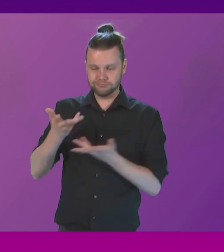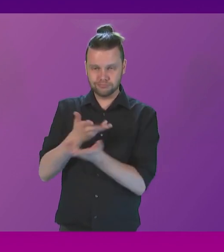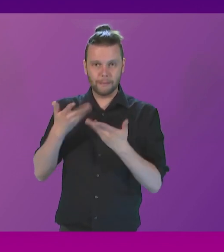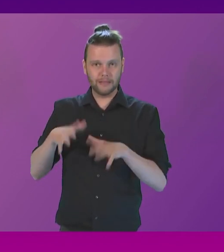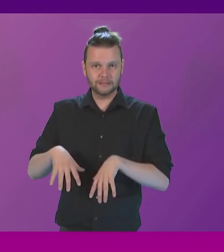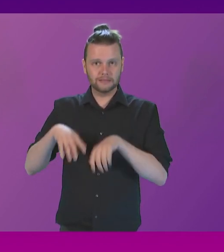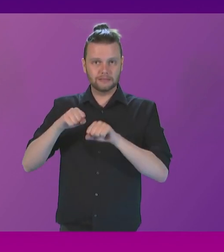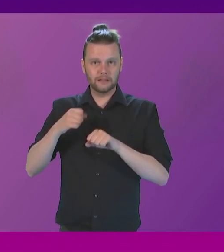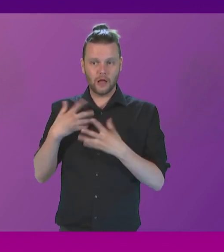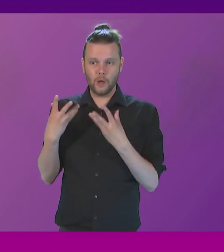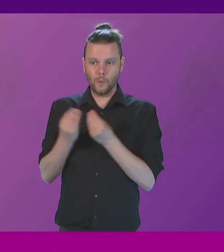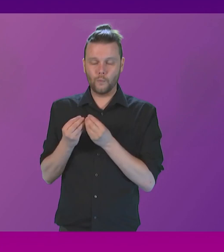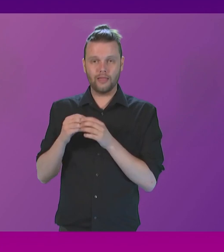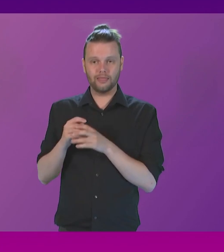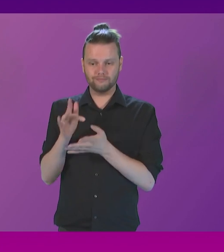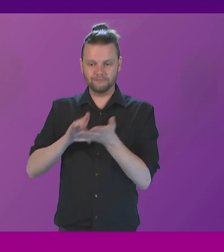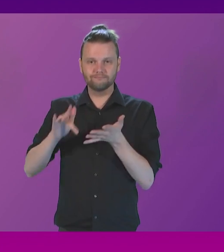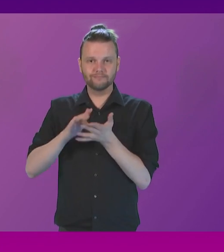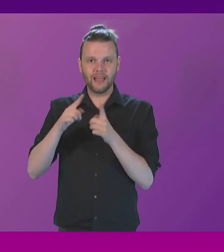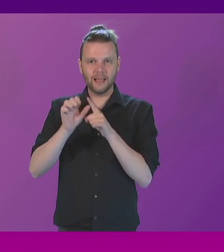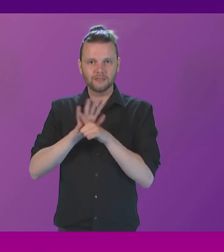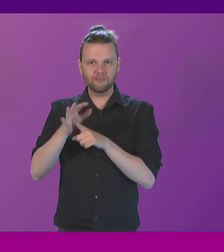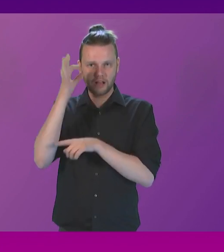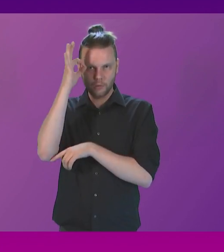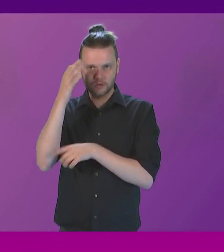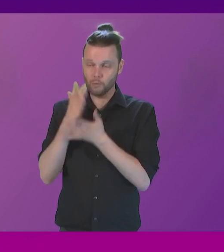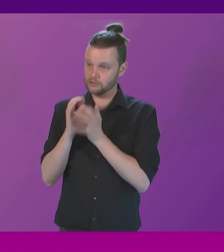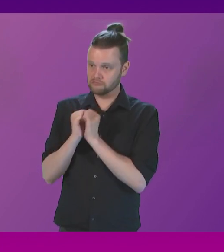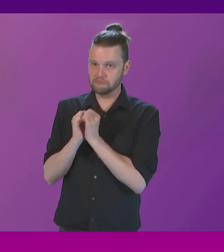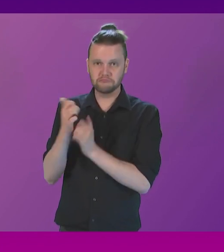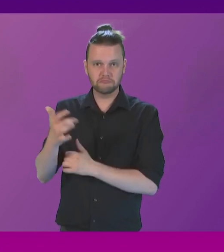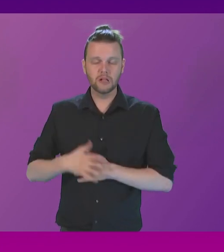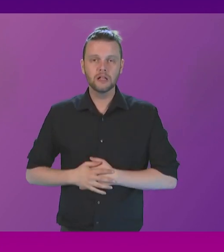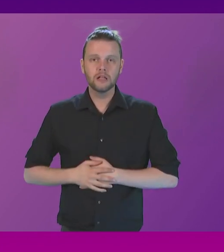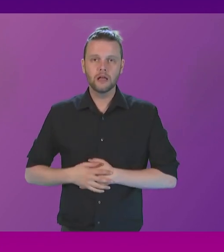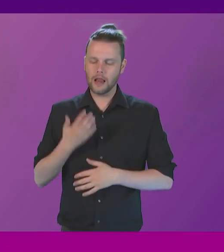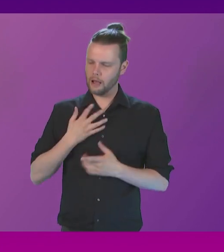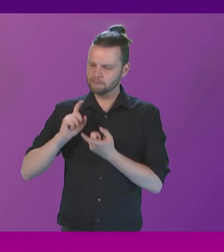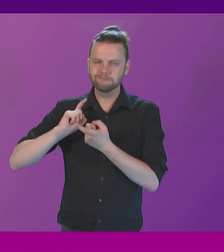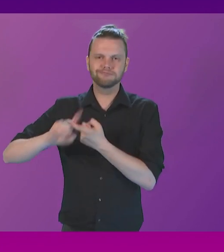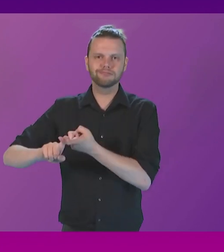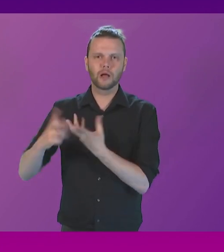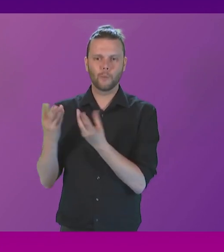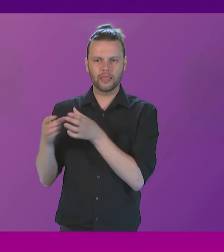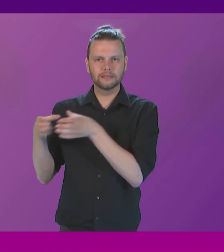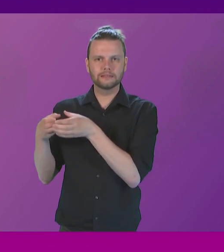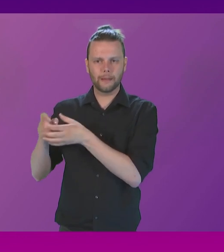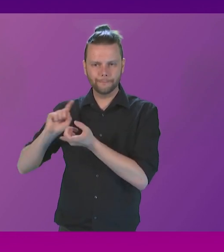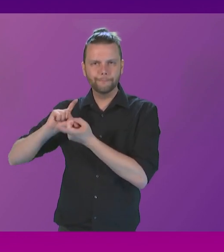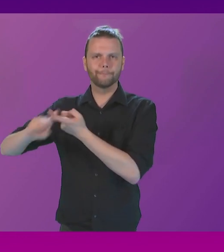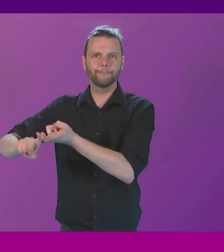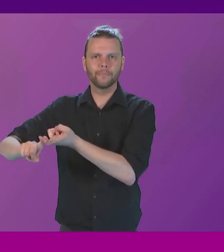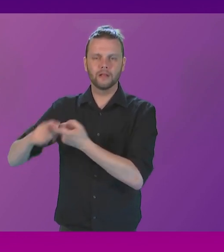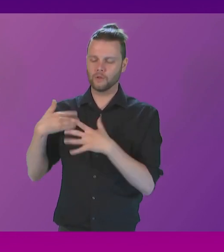place on this with the City of Edinburgh Council, which we're very grateful for. And I am committed, along with my team, to working